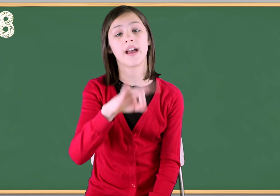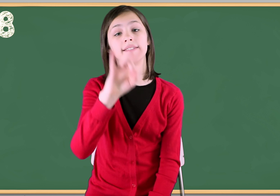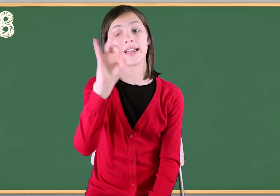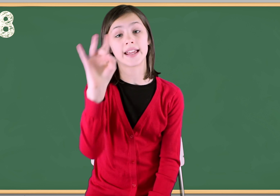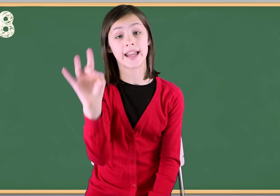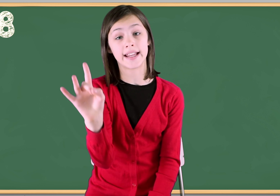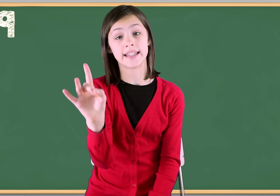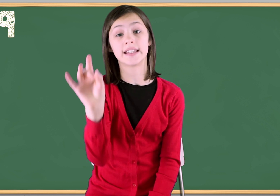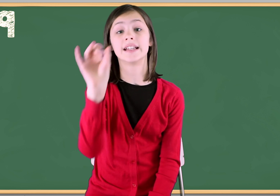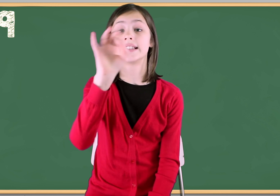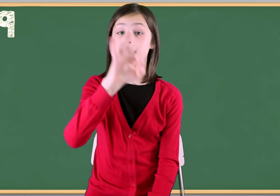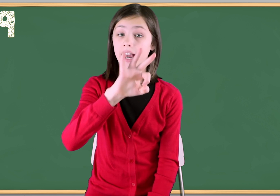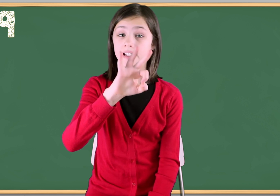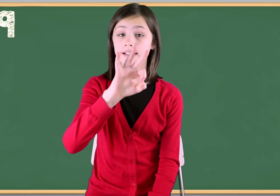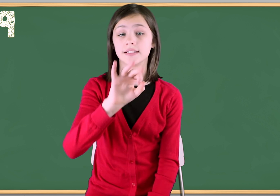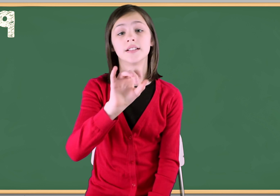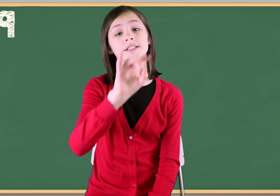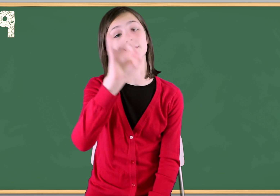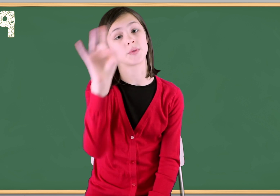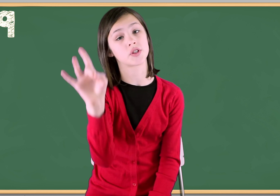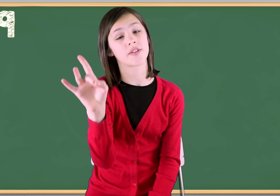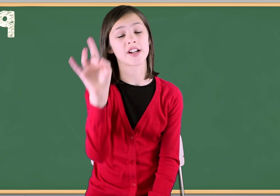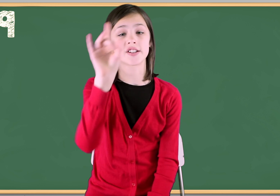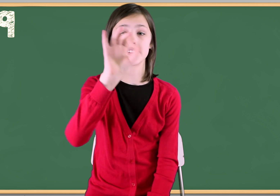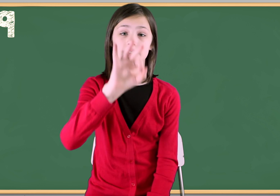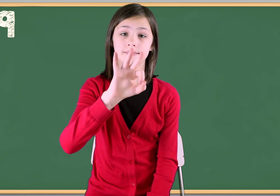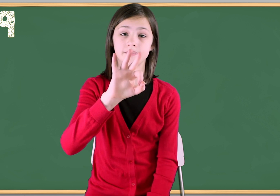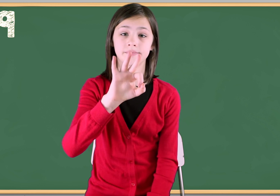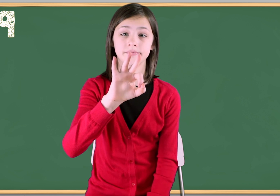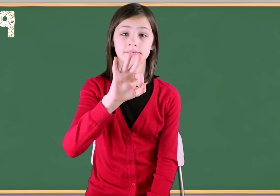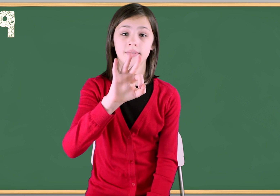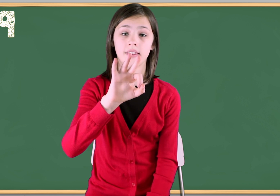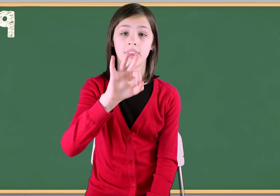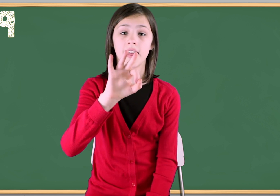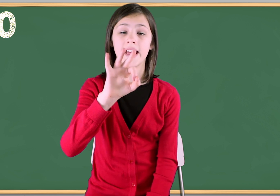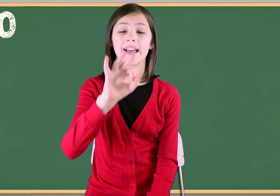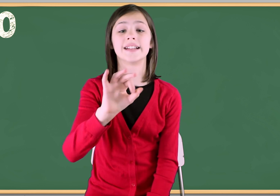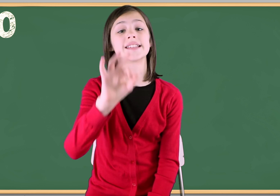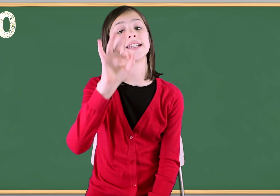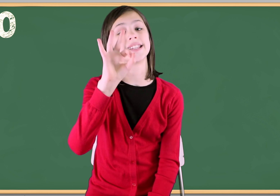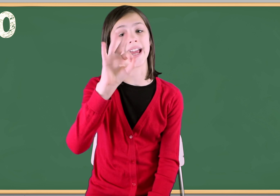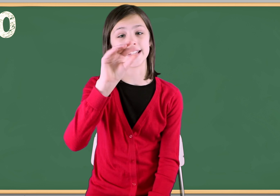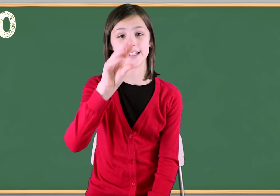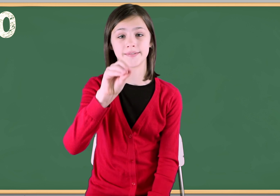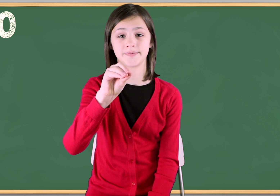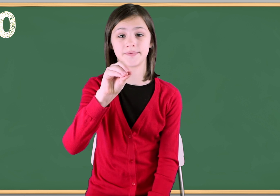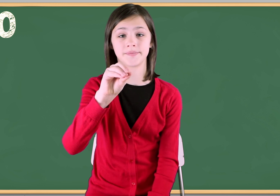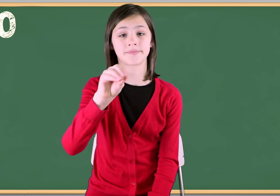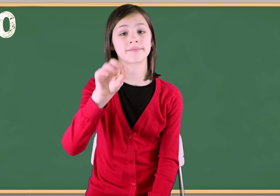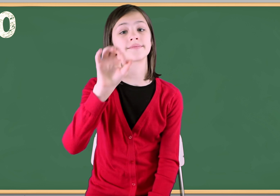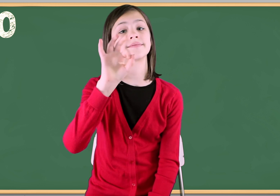and then 89, so switch directions, and 90.